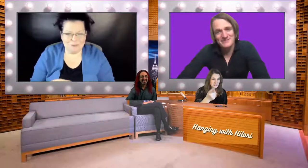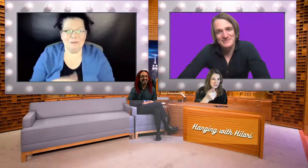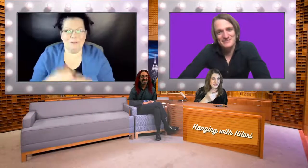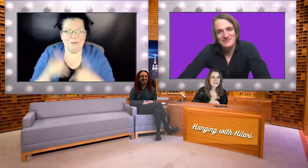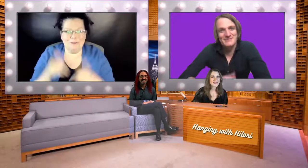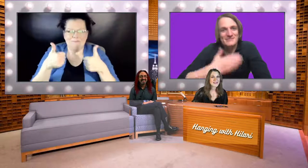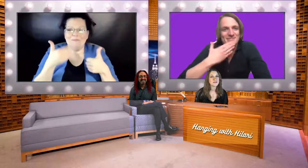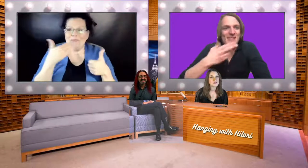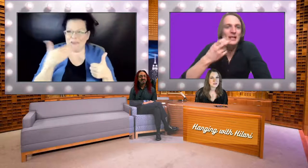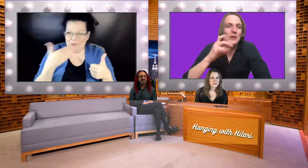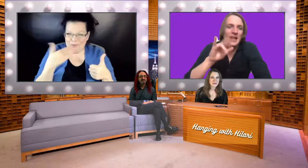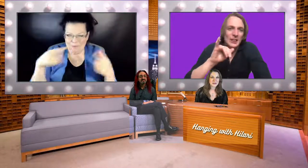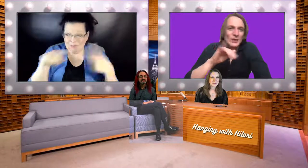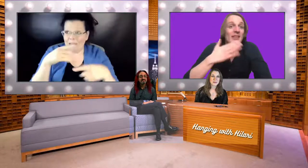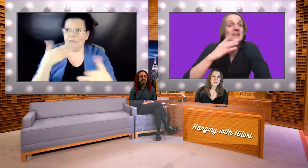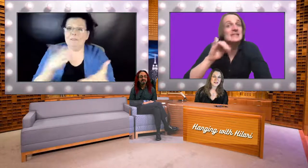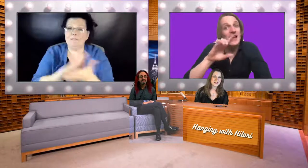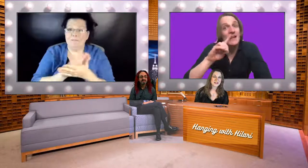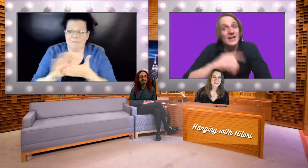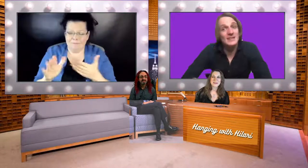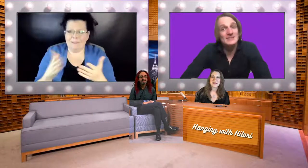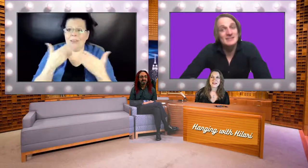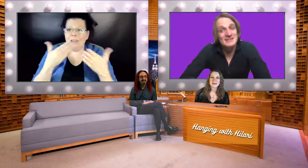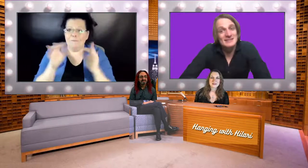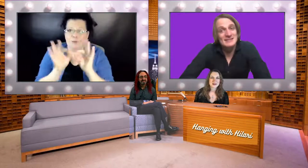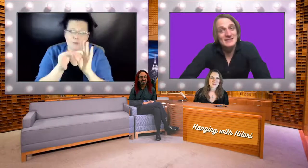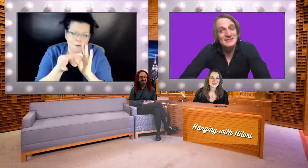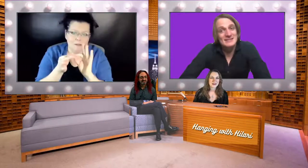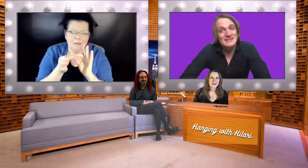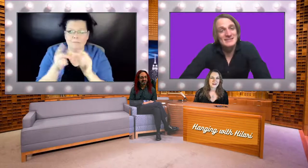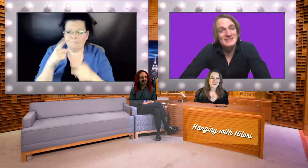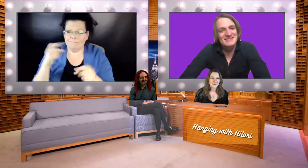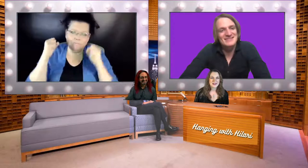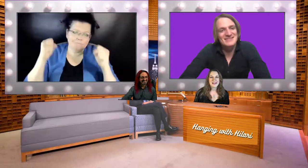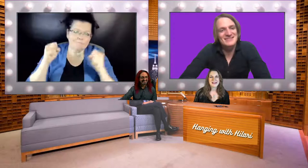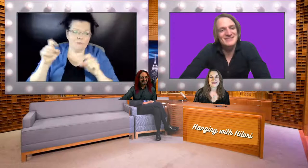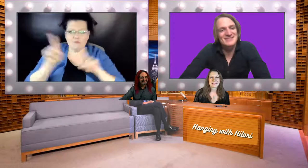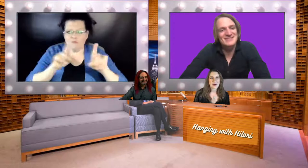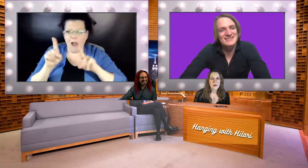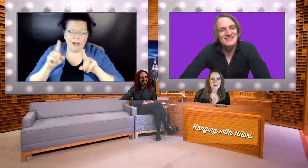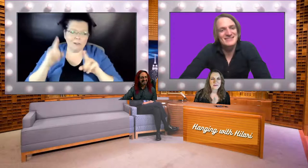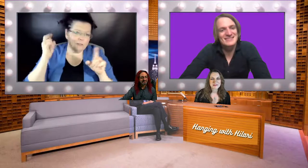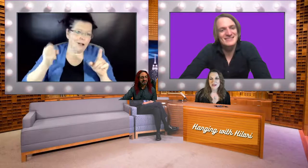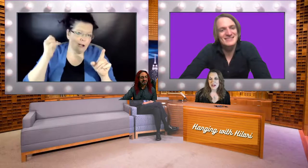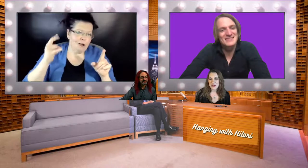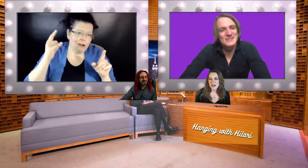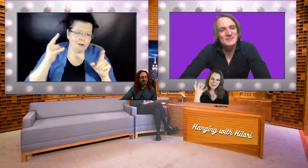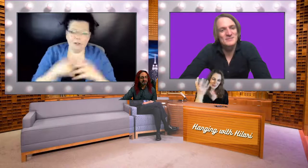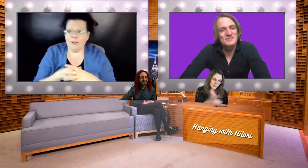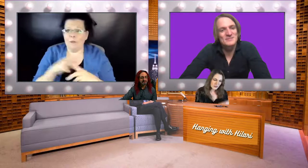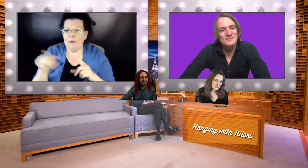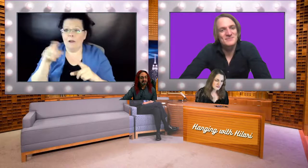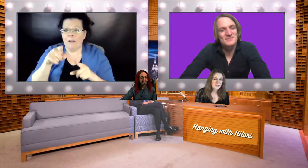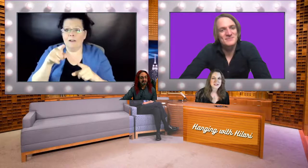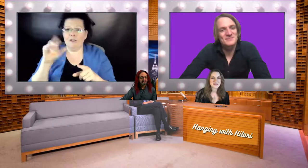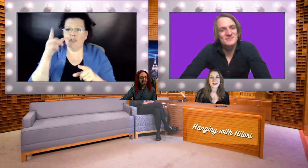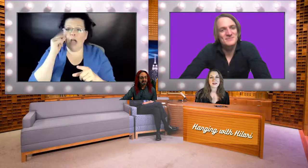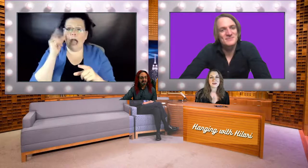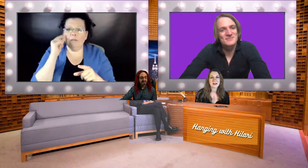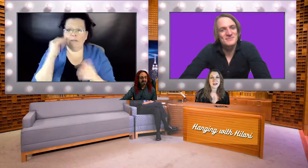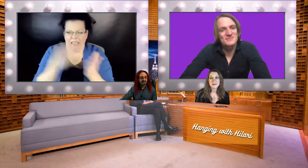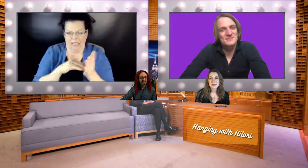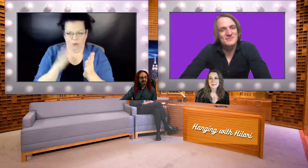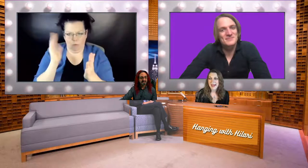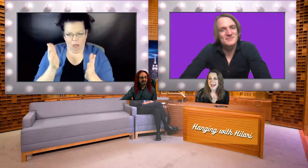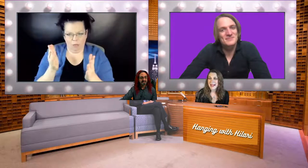Thank you for having me. Thank you, Julie. Julie, thank you so much for interpreting and being a rock star. So, John, we are doing this again.